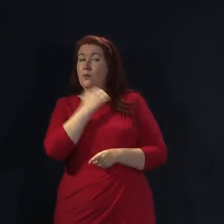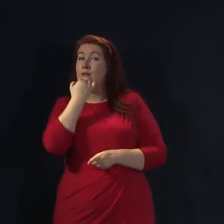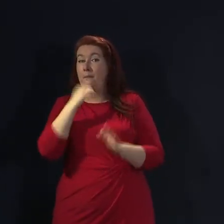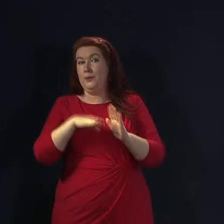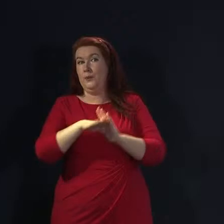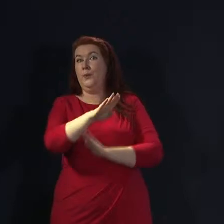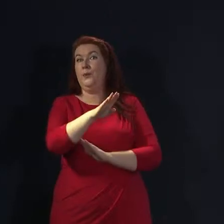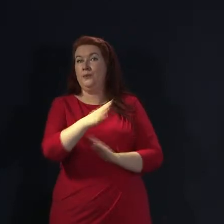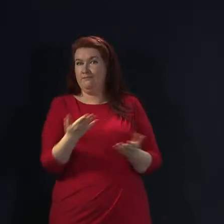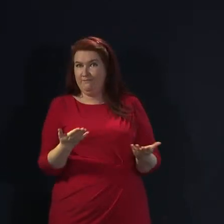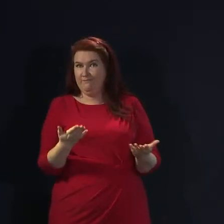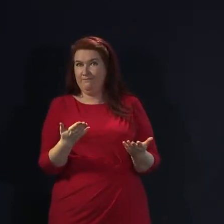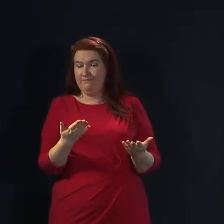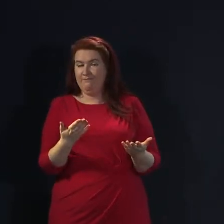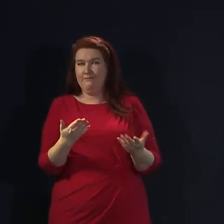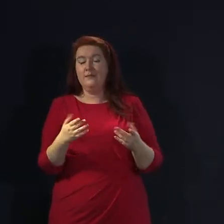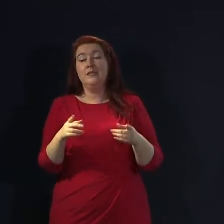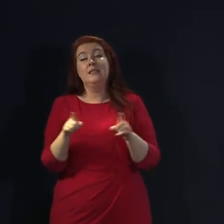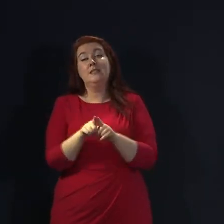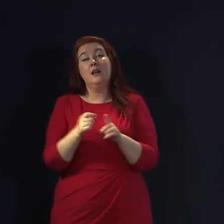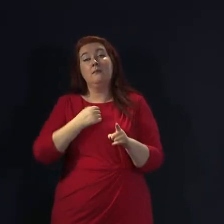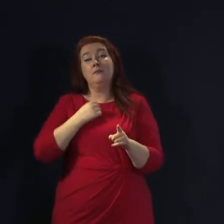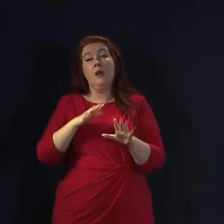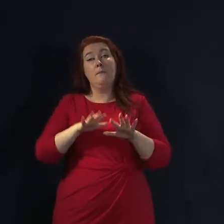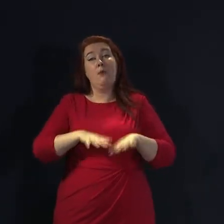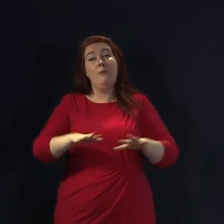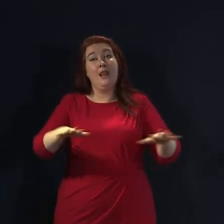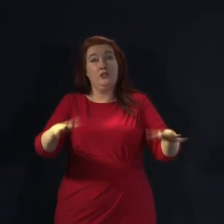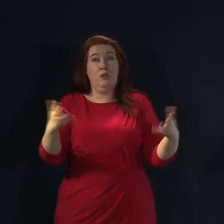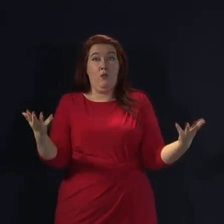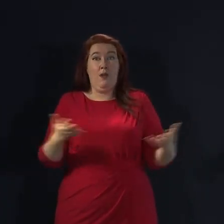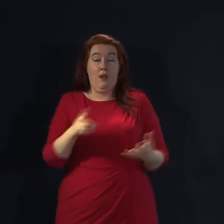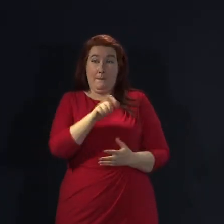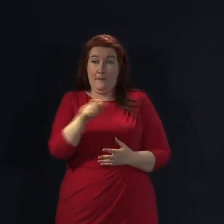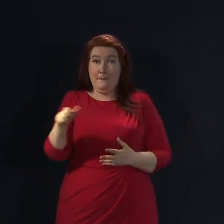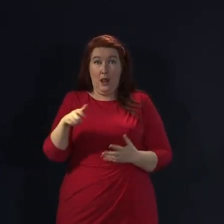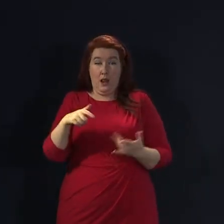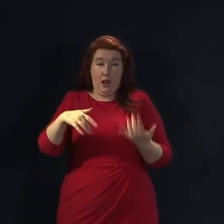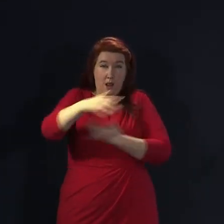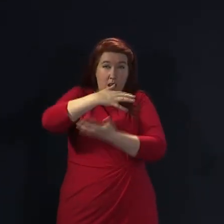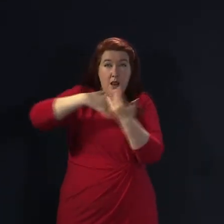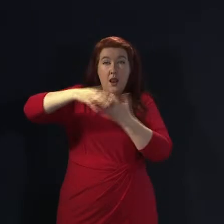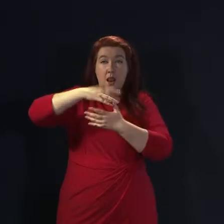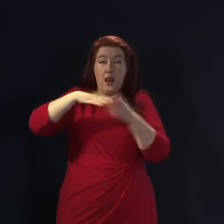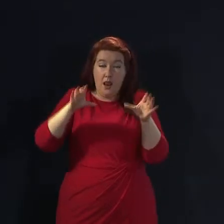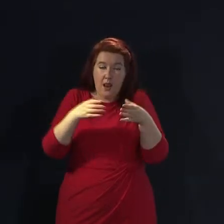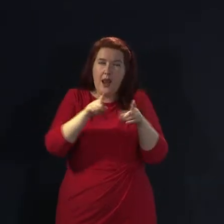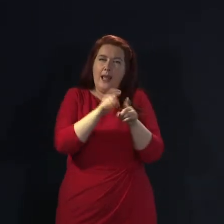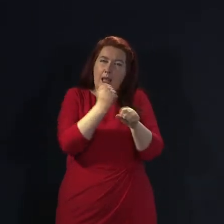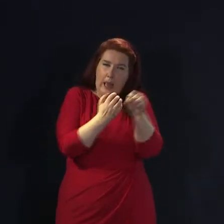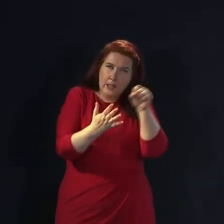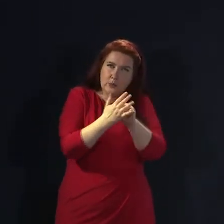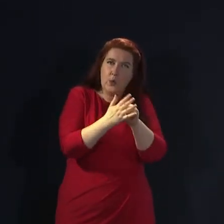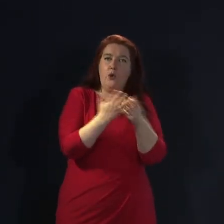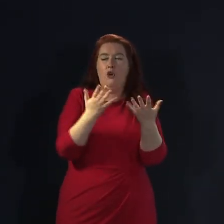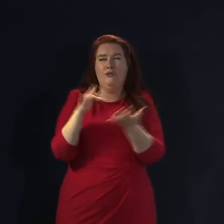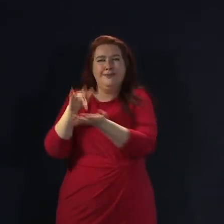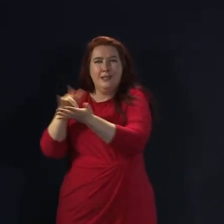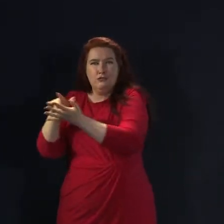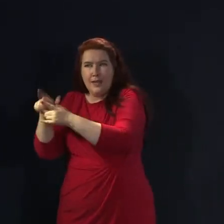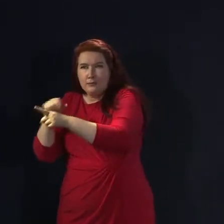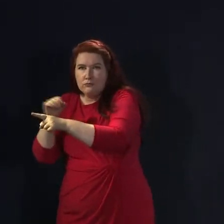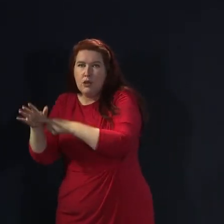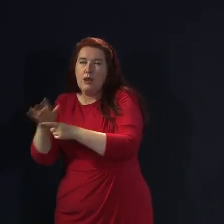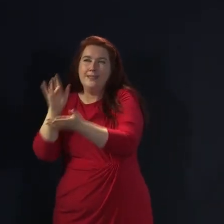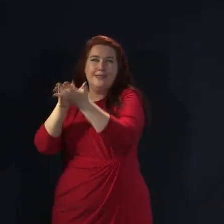plus the fact the kind of population densities that we have in places like Glasgow, central Edinburgh, central